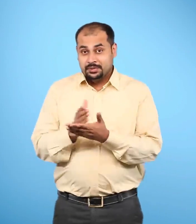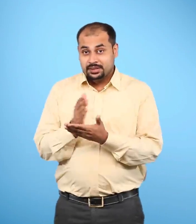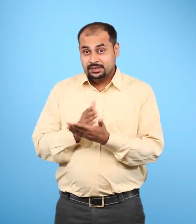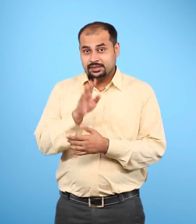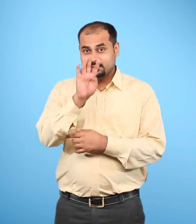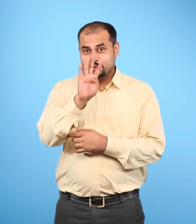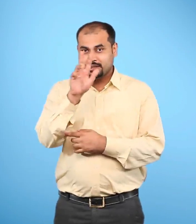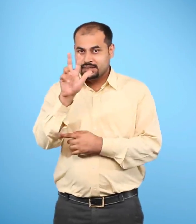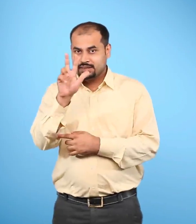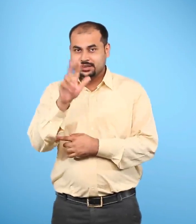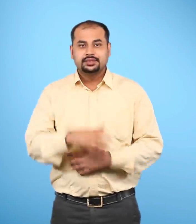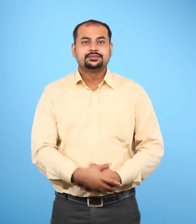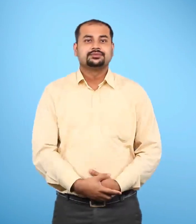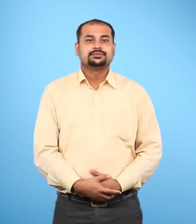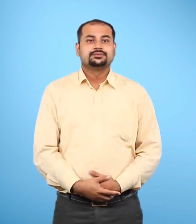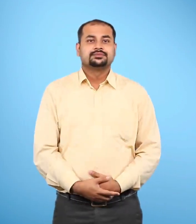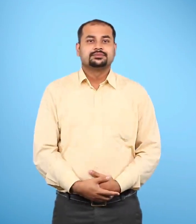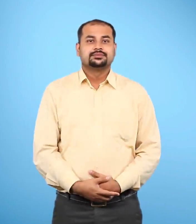Page 48.